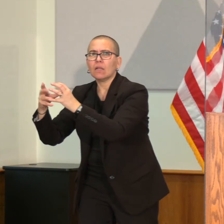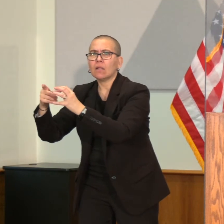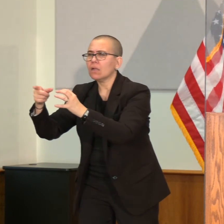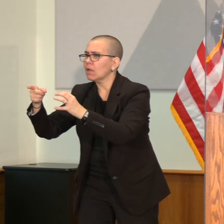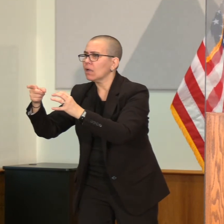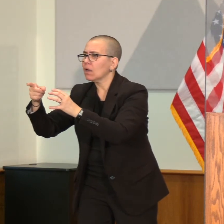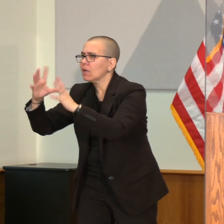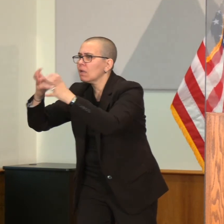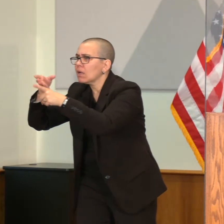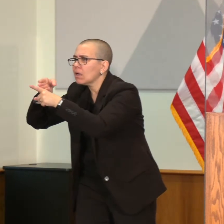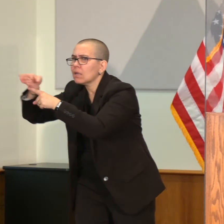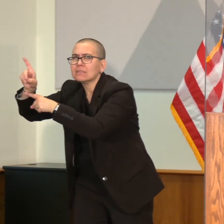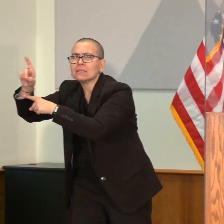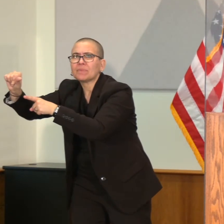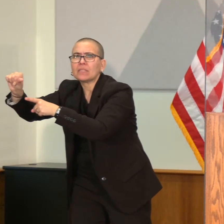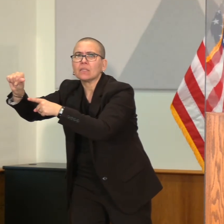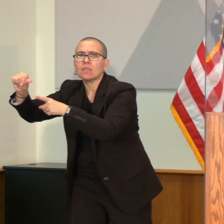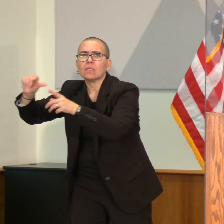for young,